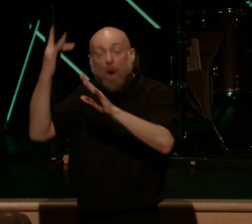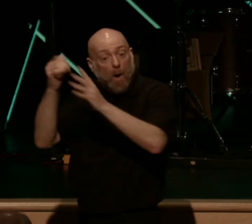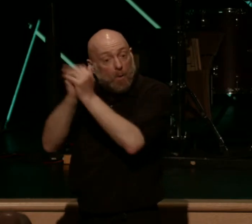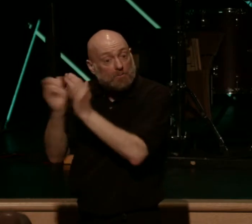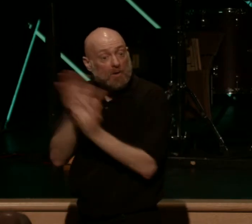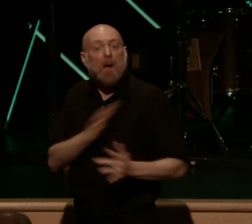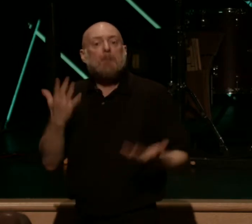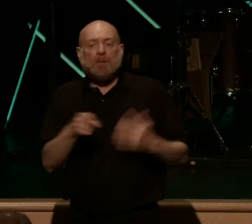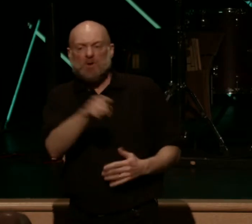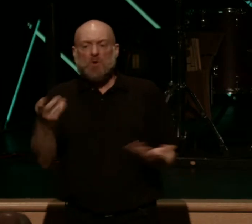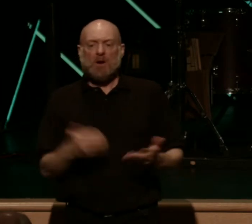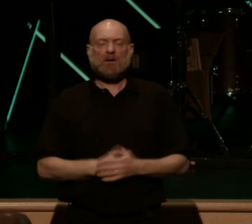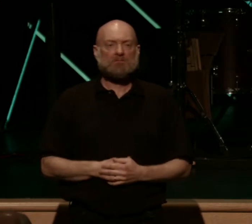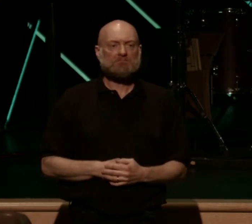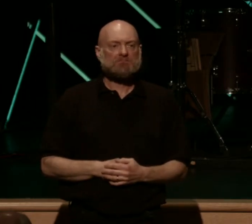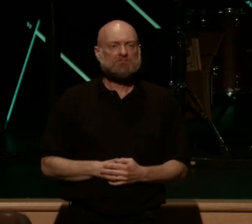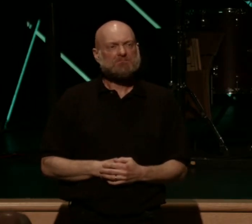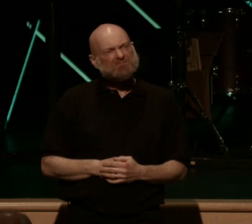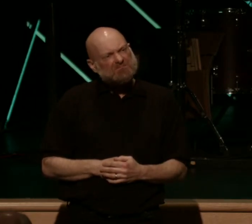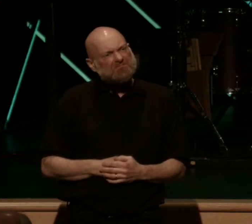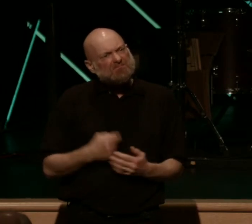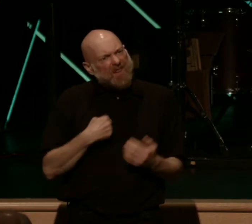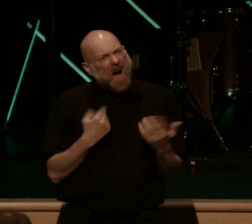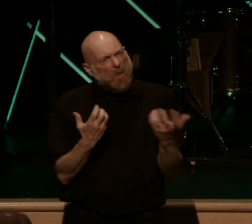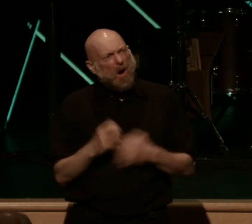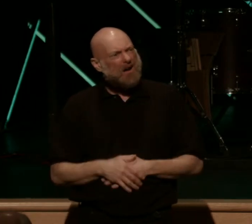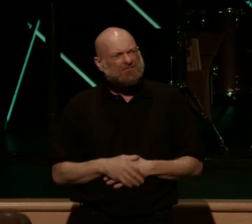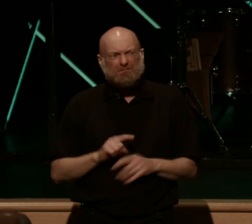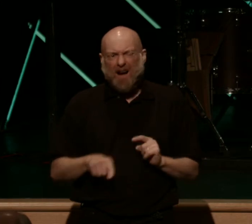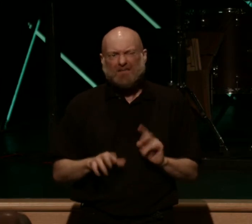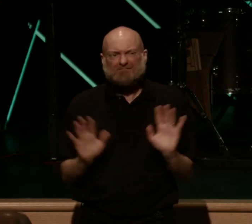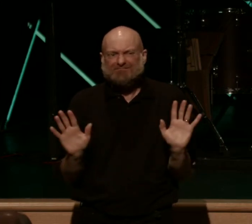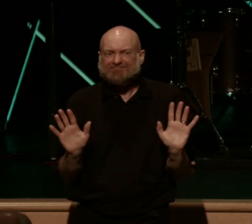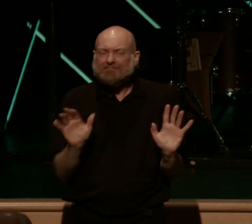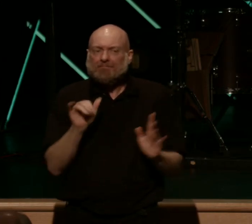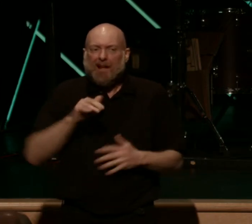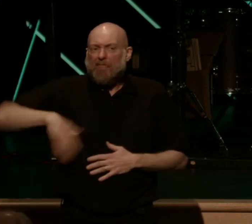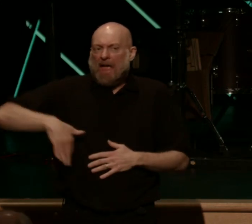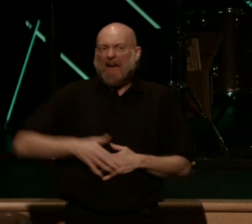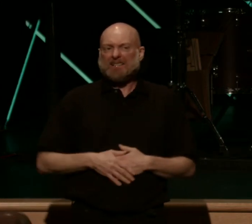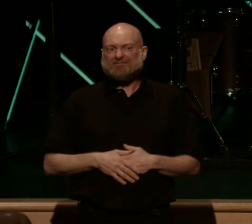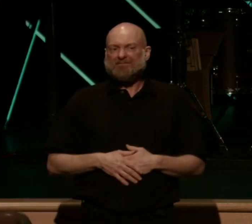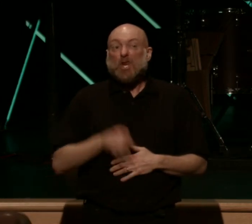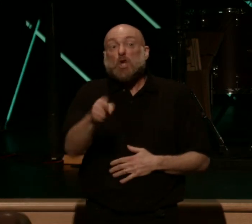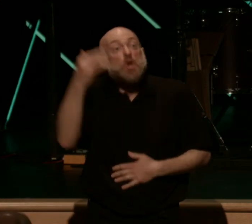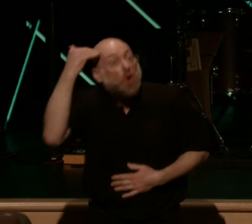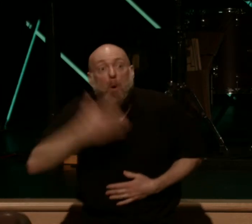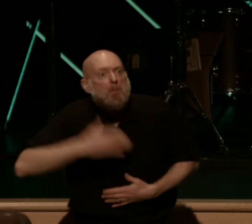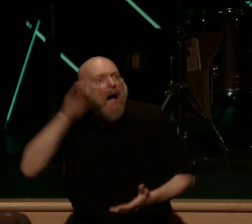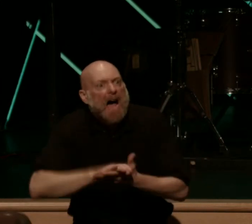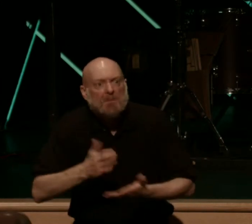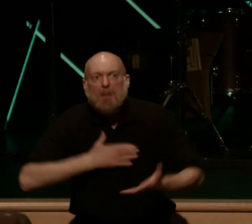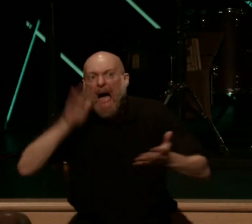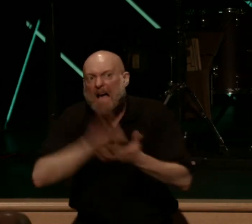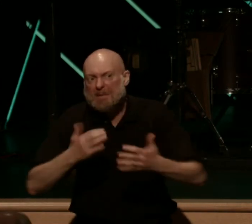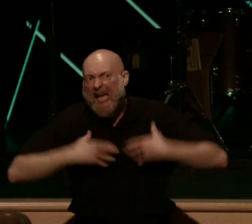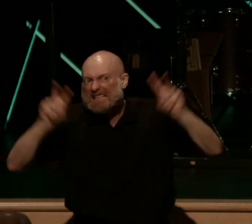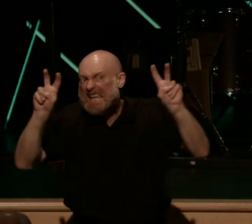Because maybe you're here and you're thinking right now, I want to be in that place, but I'm just not there. I mean, you don't know my husband. He's got